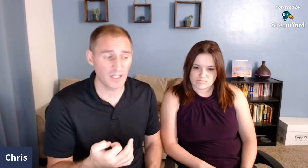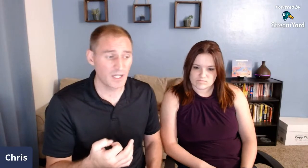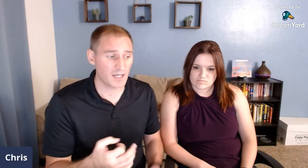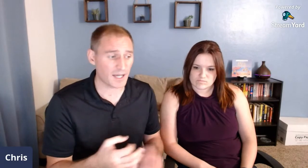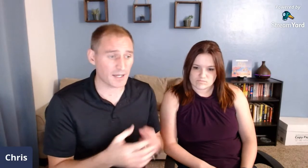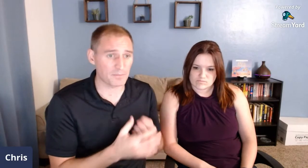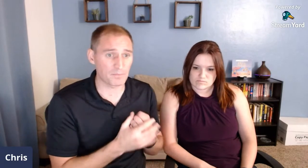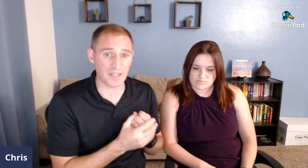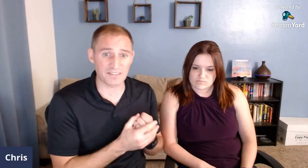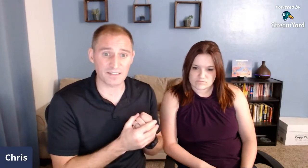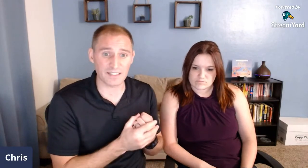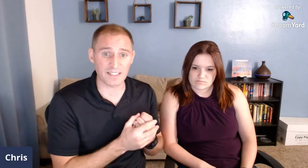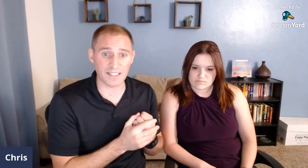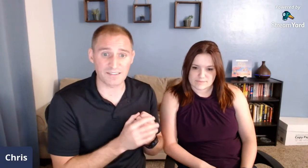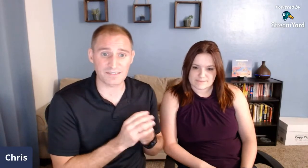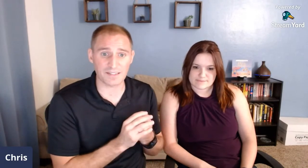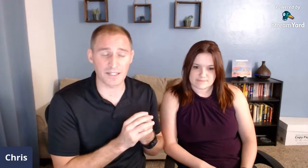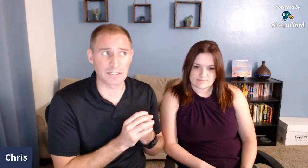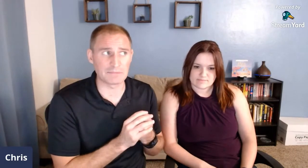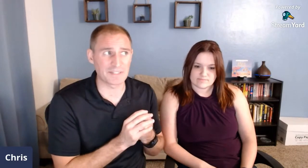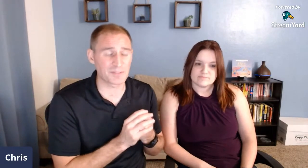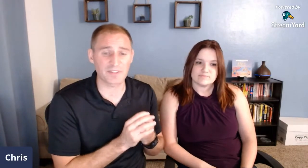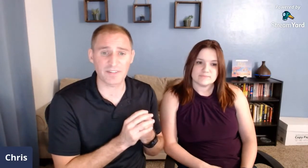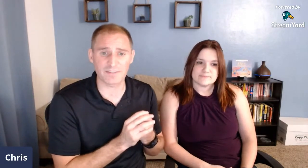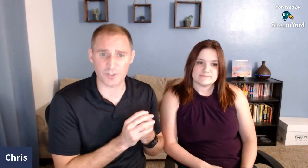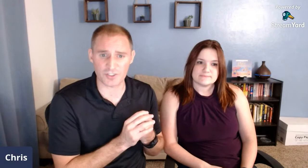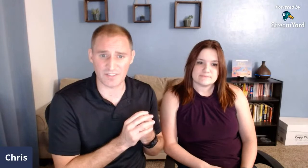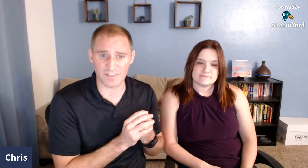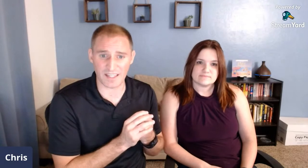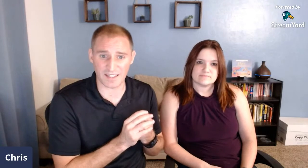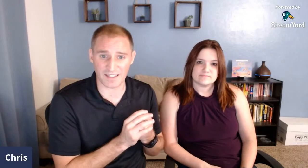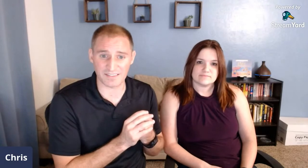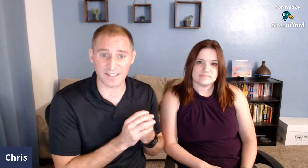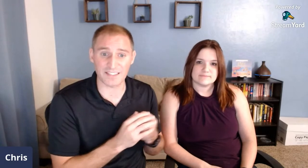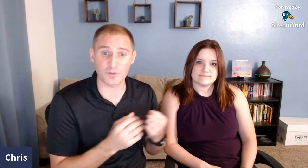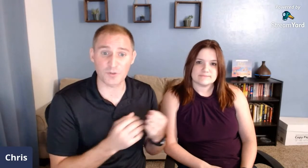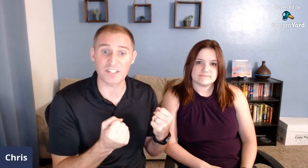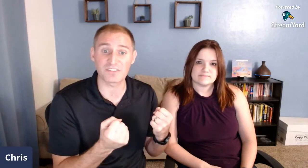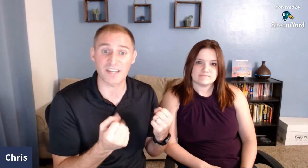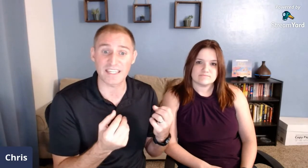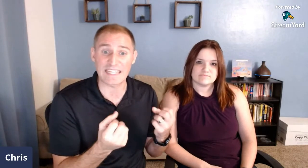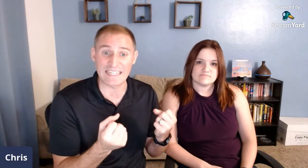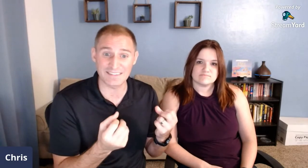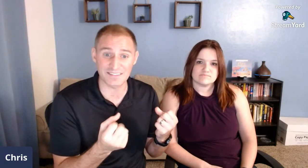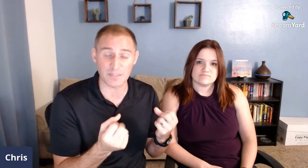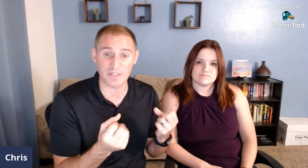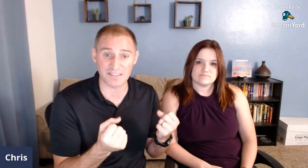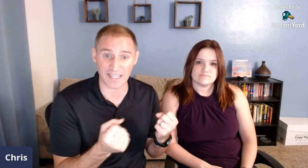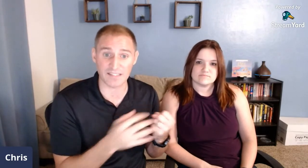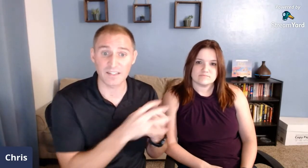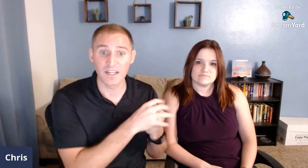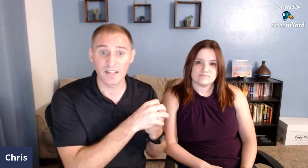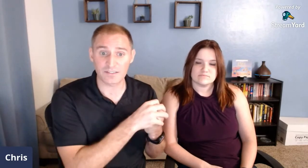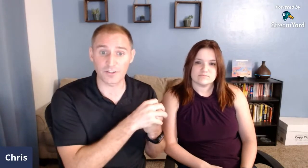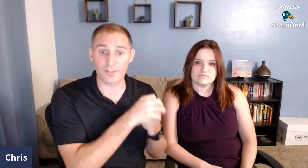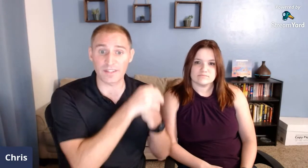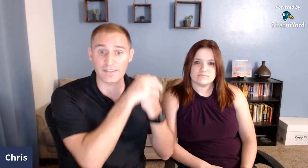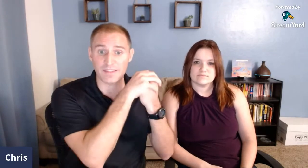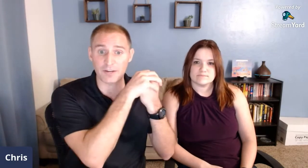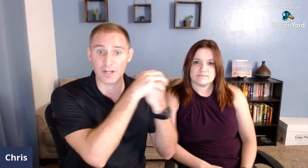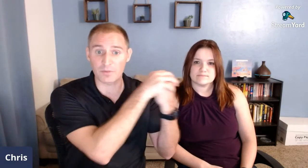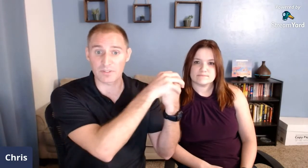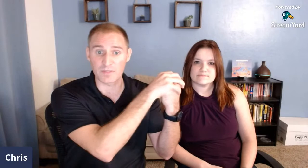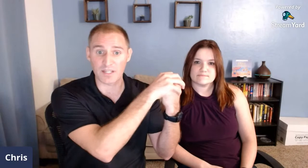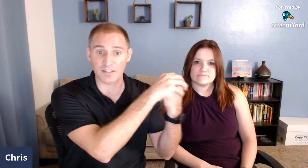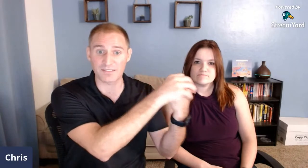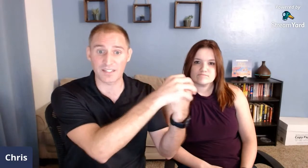people. Basically, it's a simplified version of sign language that you sign into somebody's hand. So then